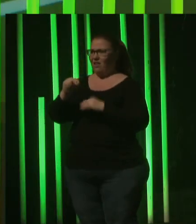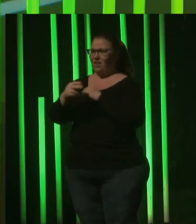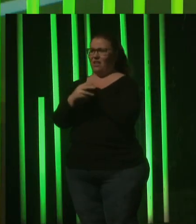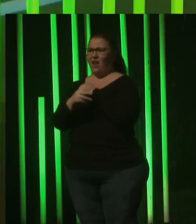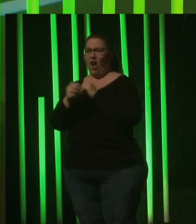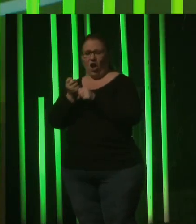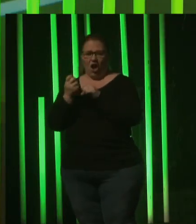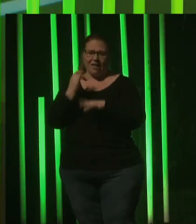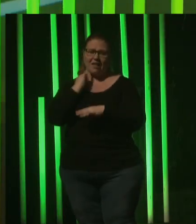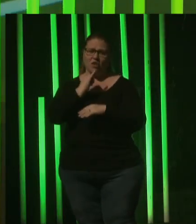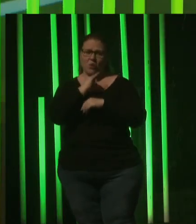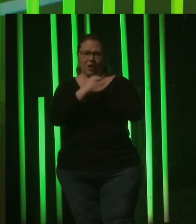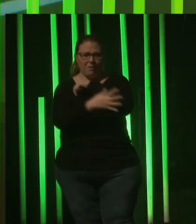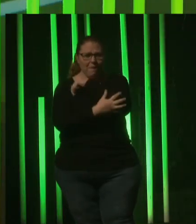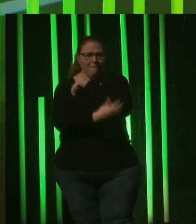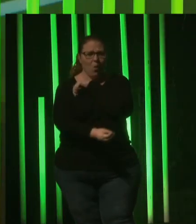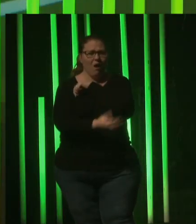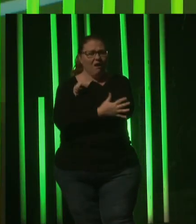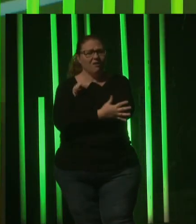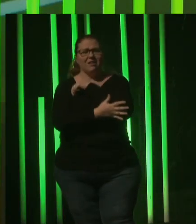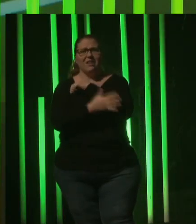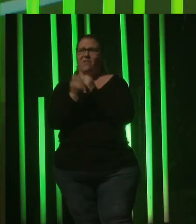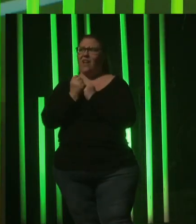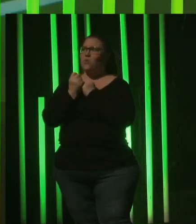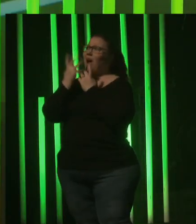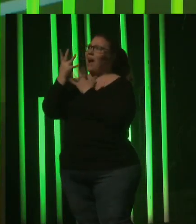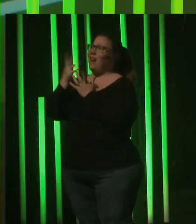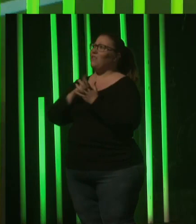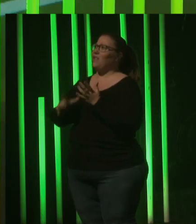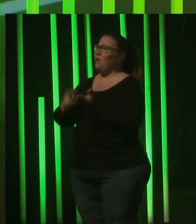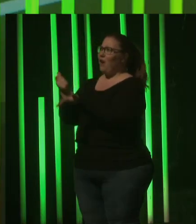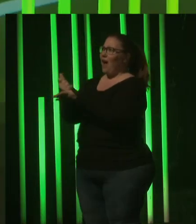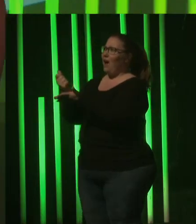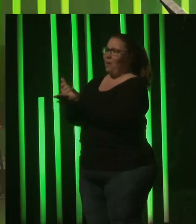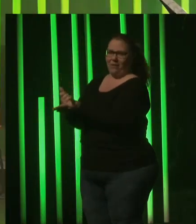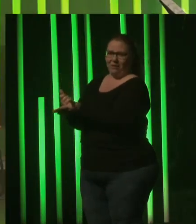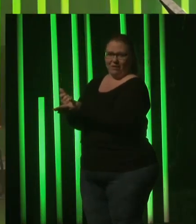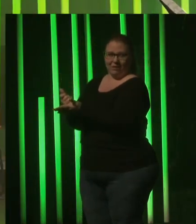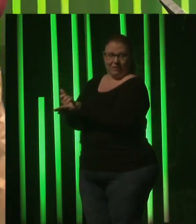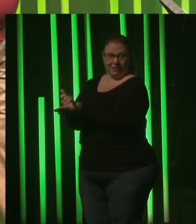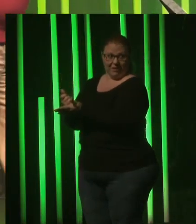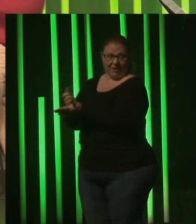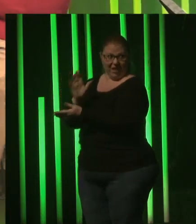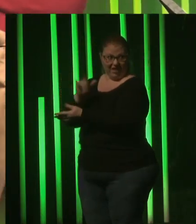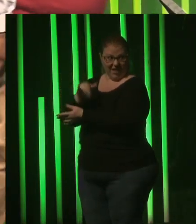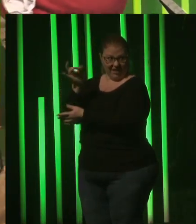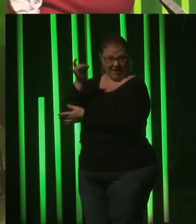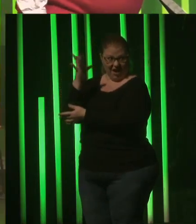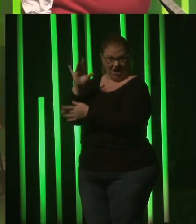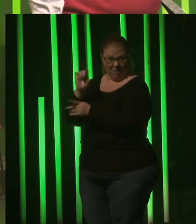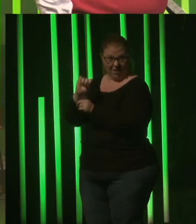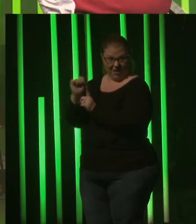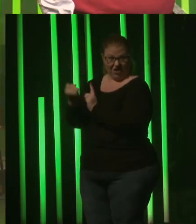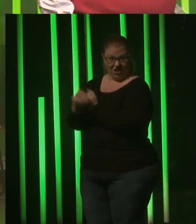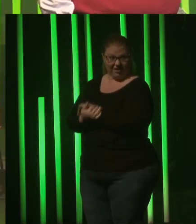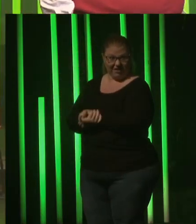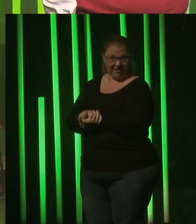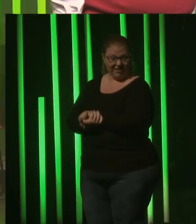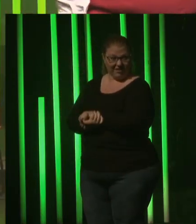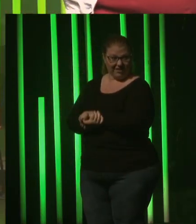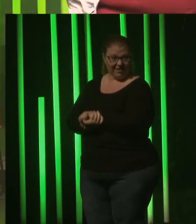the Israelites that they cried out to the Lord for help. Isn't that an ugly condition? That's an ugly